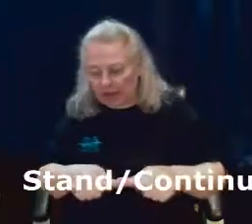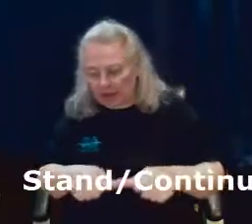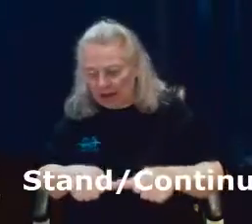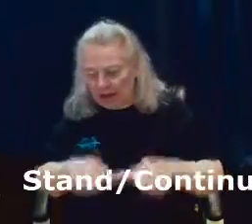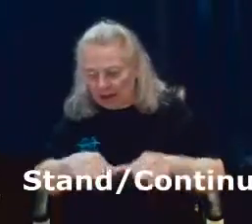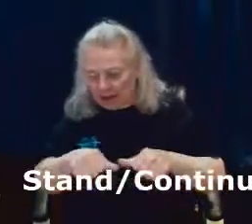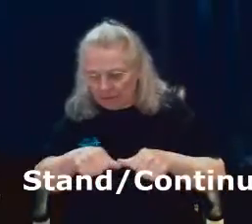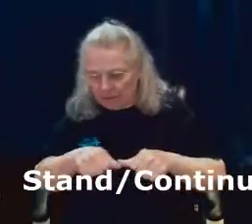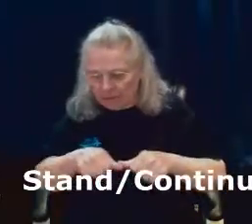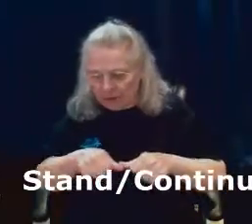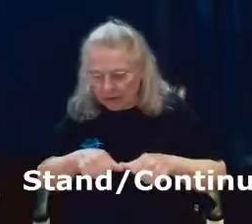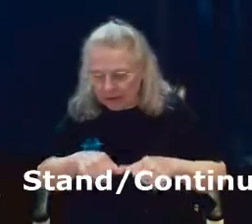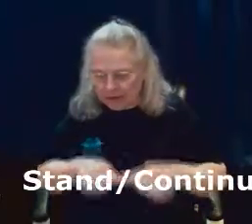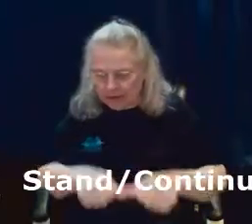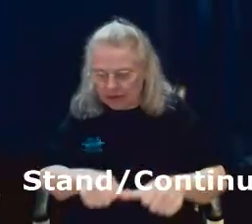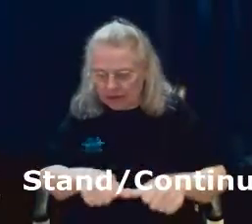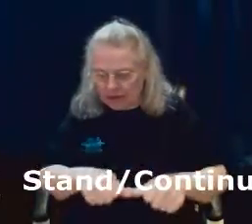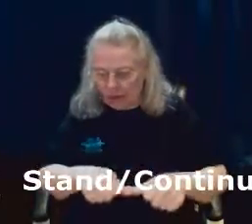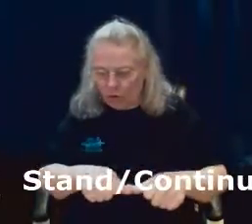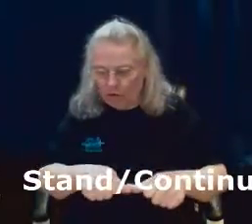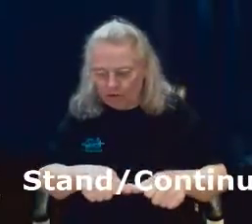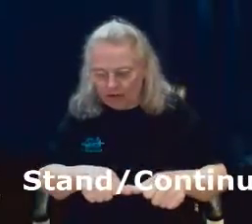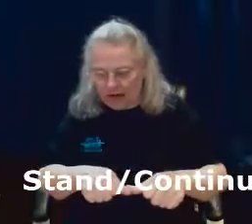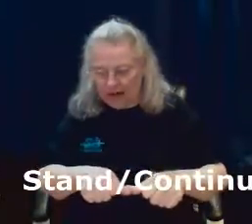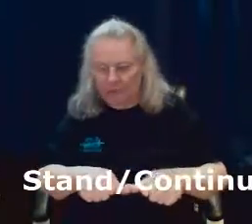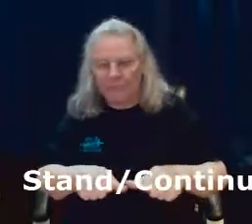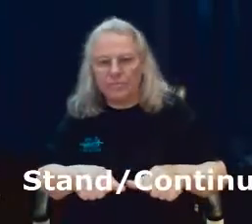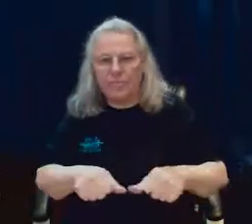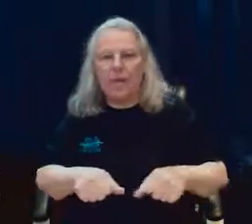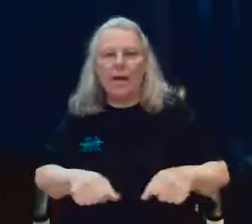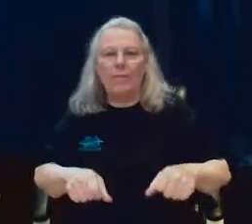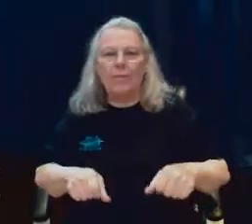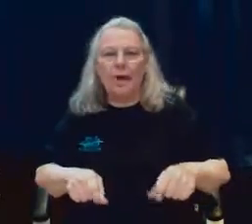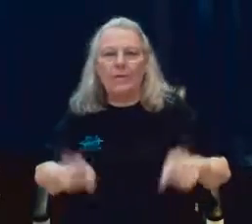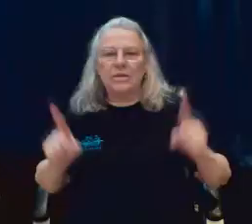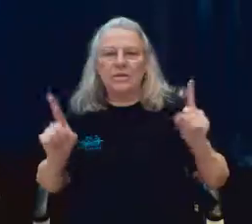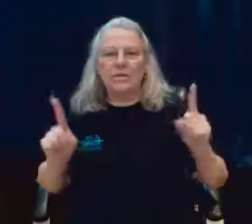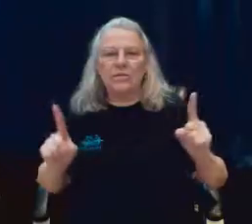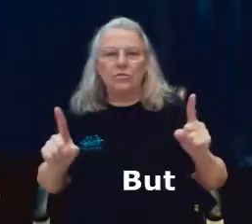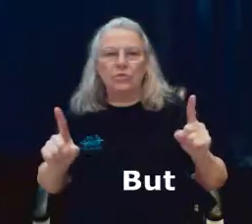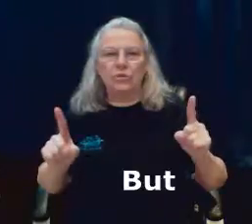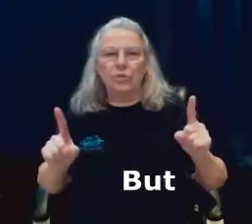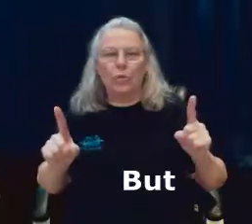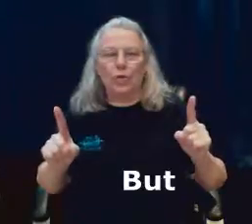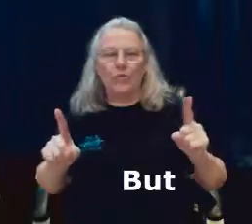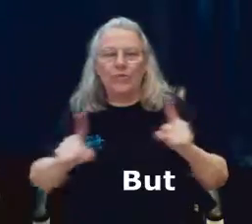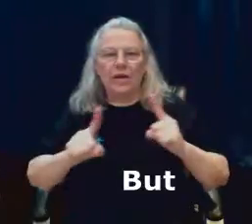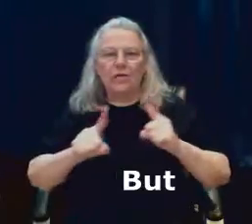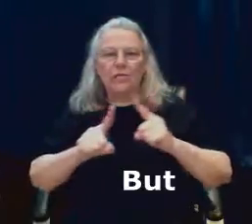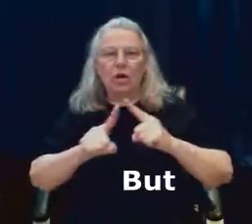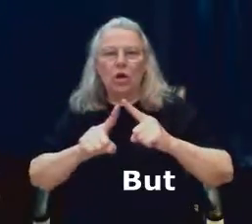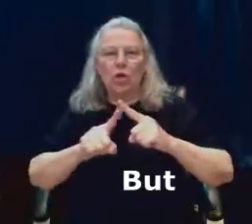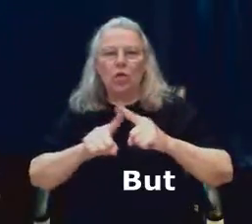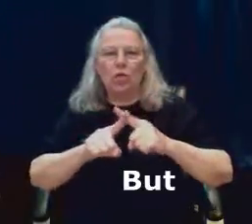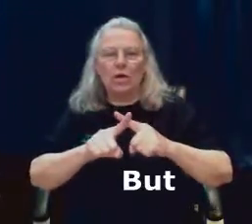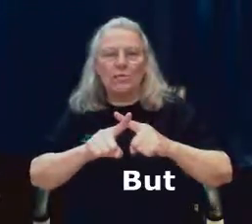that. Continue or stand. But 2 pointer fingers, cross